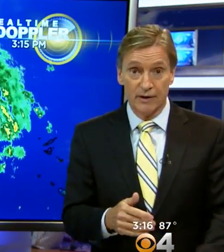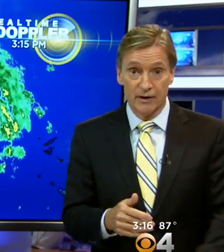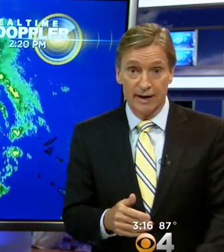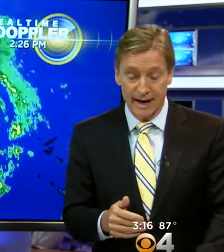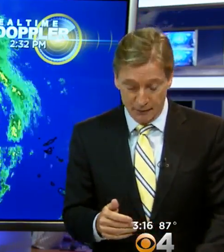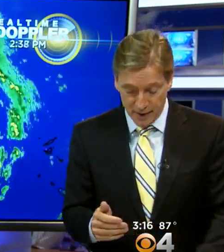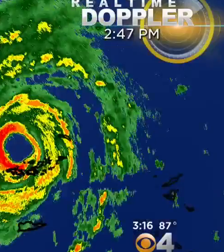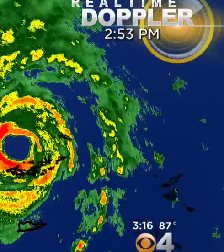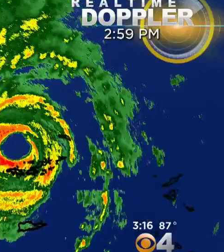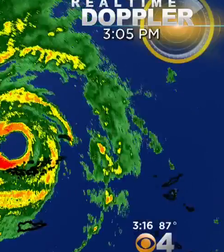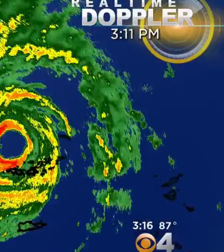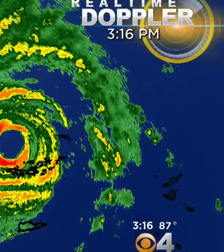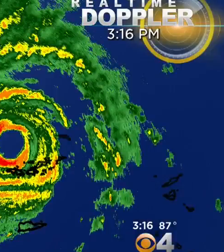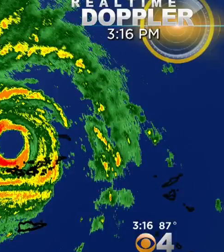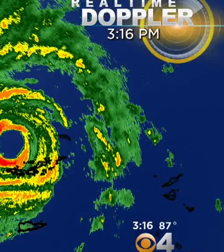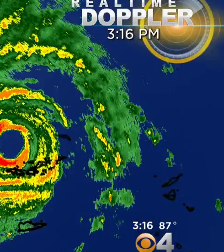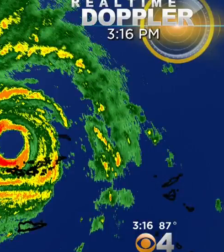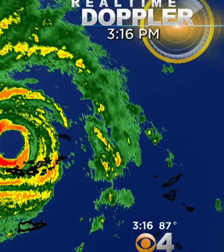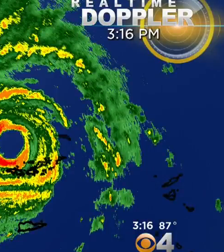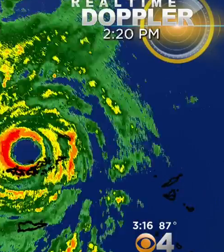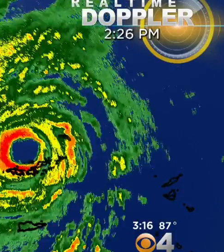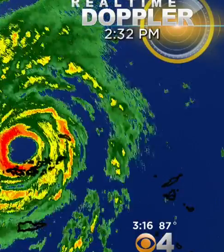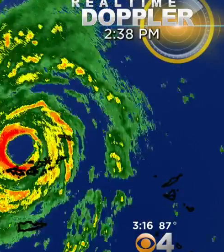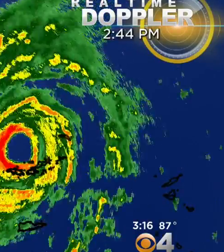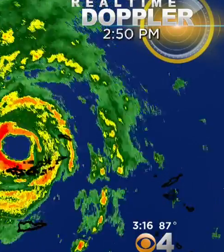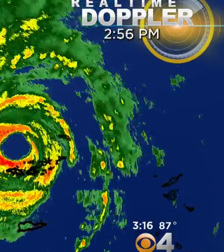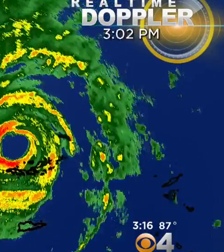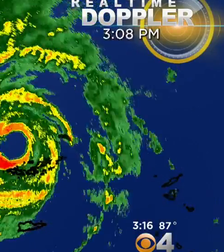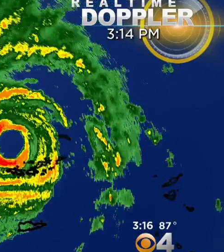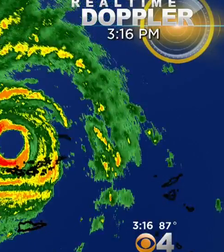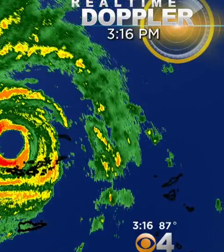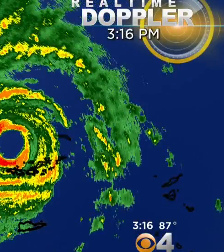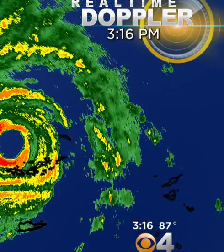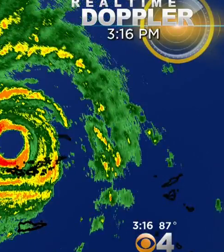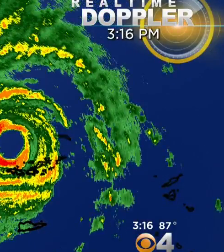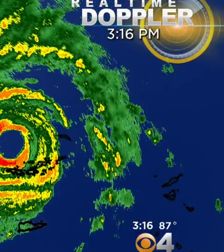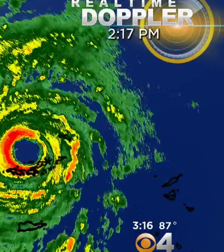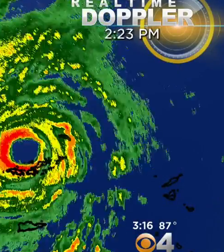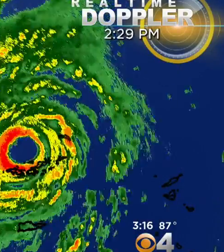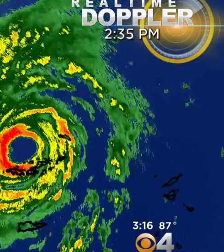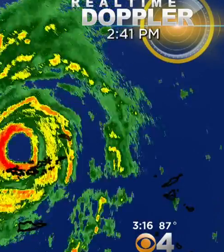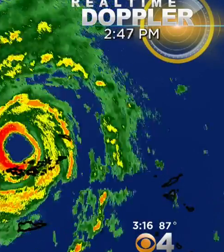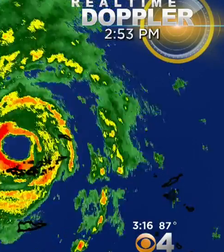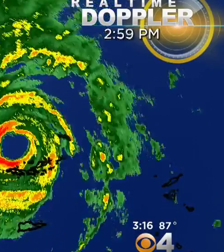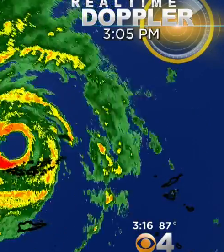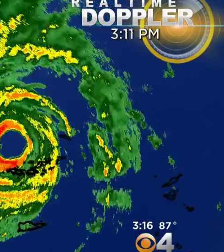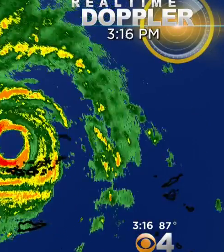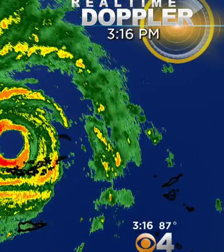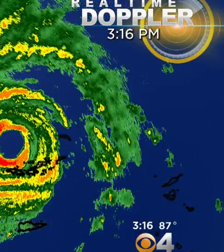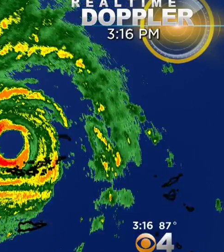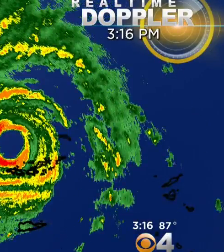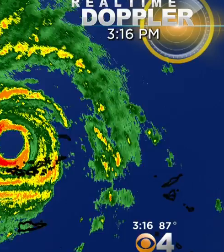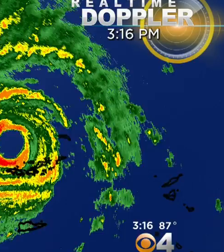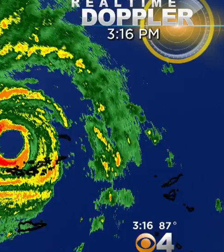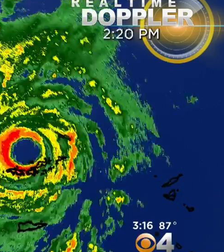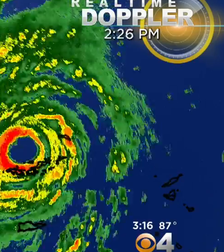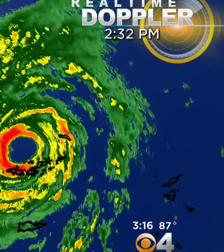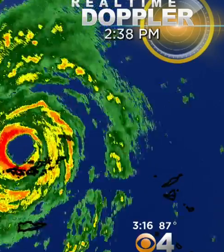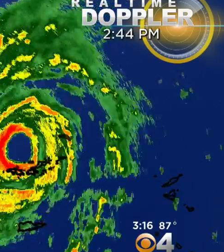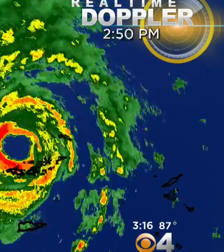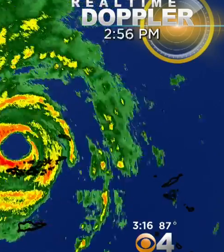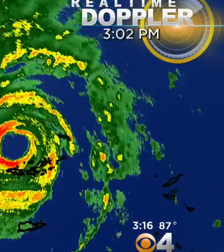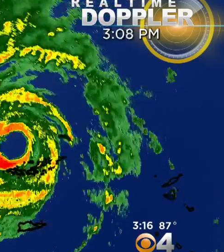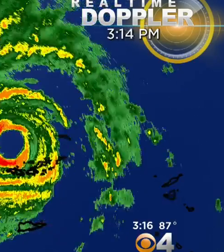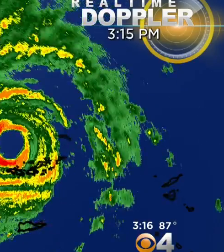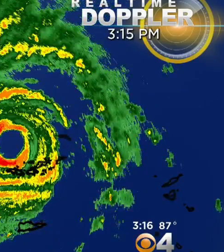of the core of the hurricane, and we don't know whether it is coming here or not, but it is going to be close enough that we have great